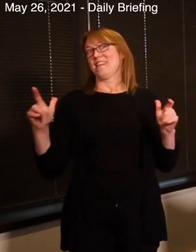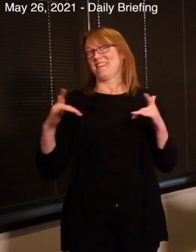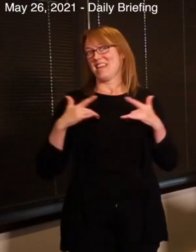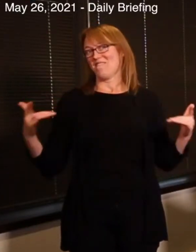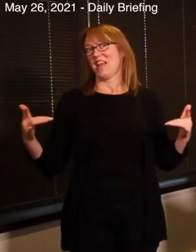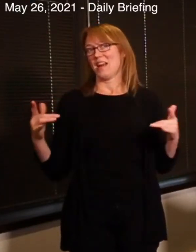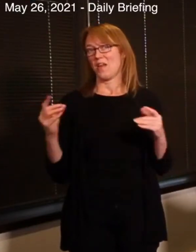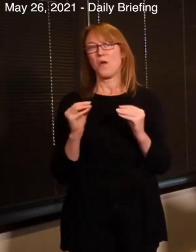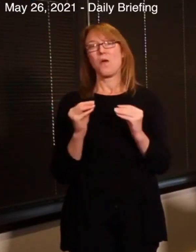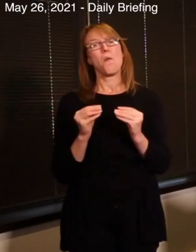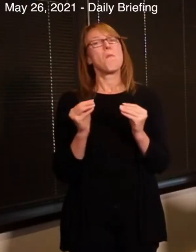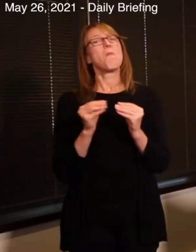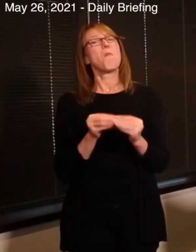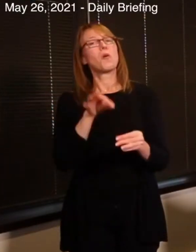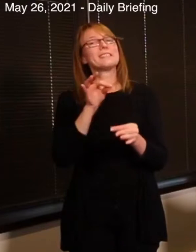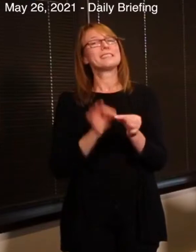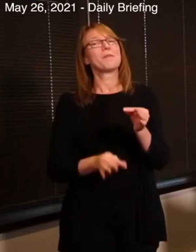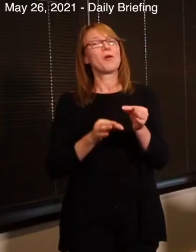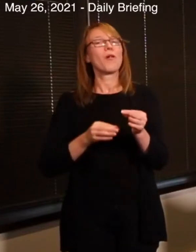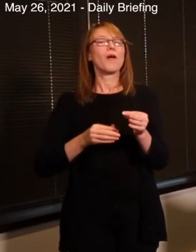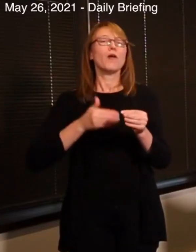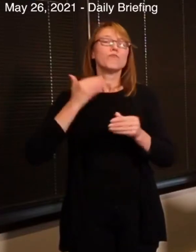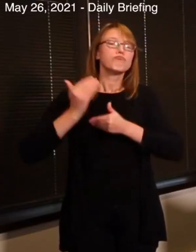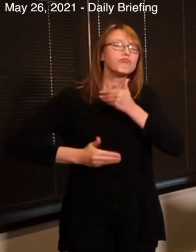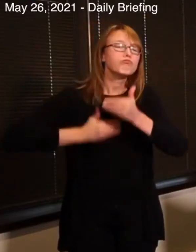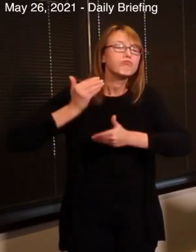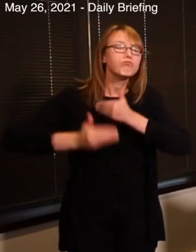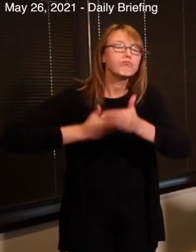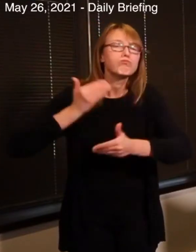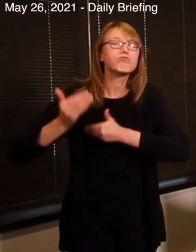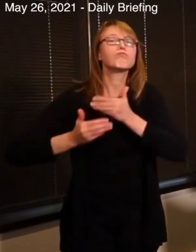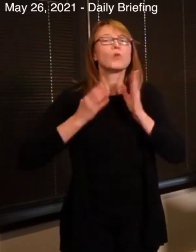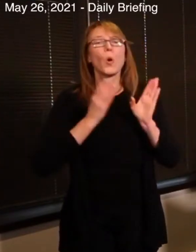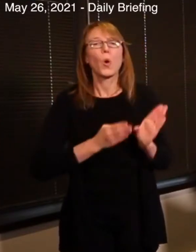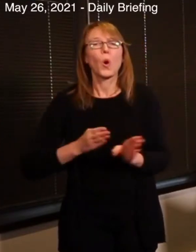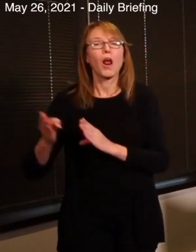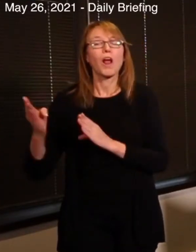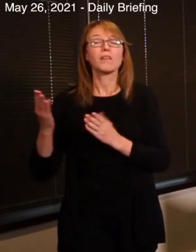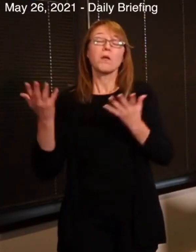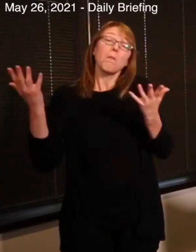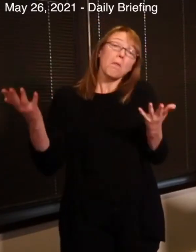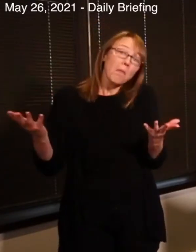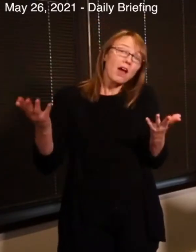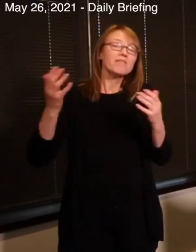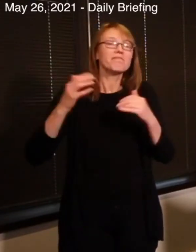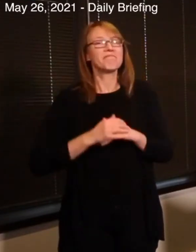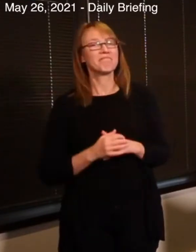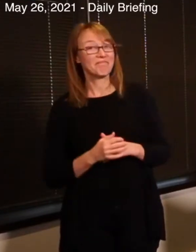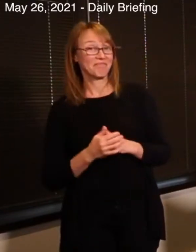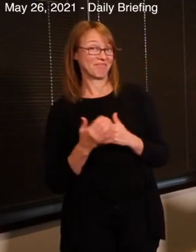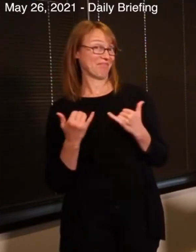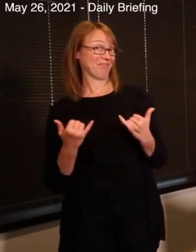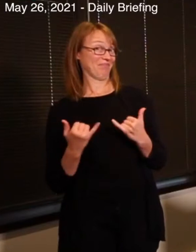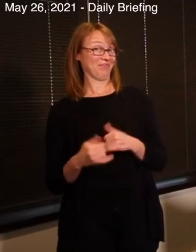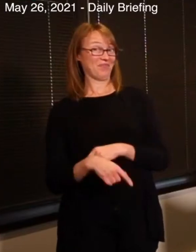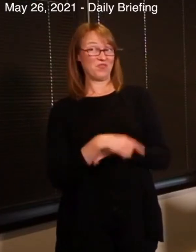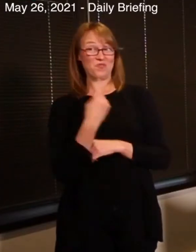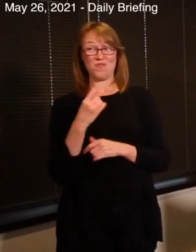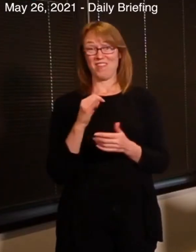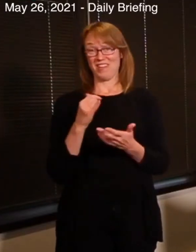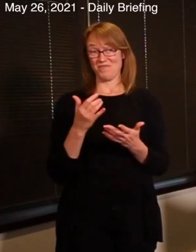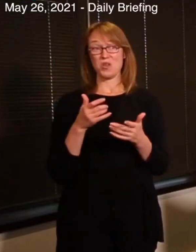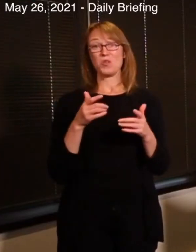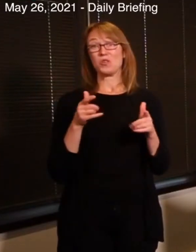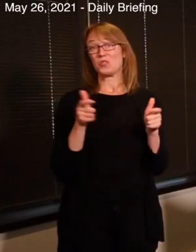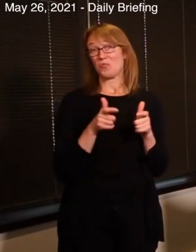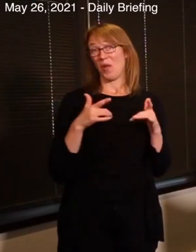So there's advantages and disadvantages, but it's just it's where we are in the pandemic. We always knew we would get here, and so we just have to work